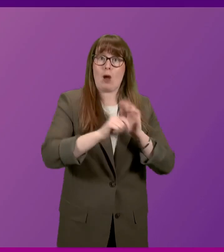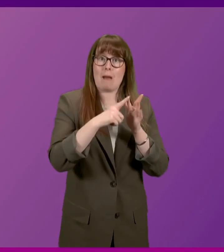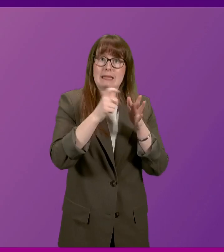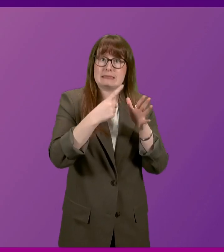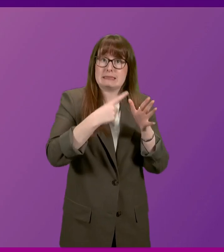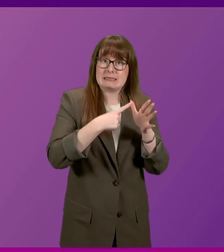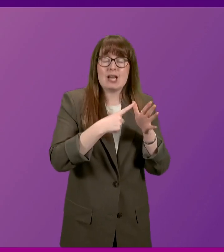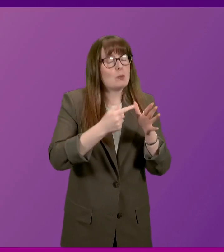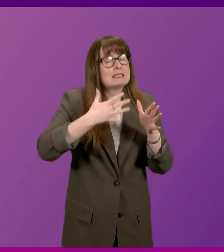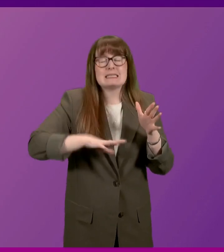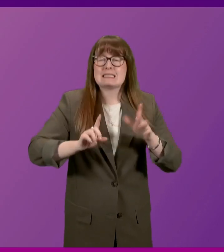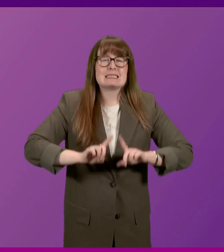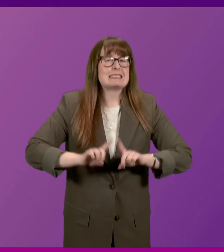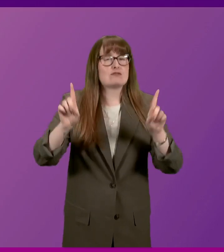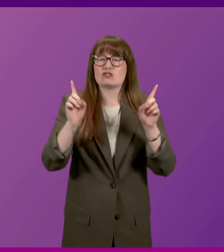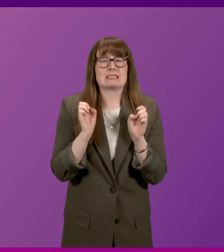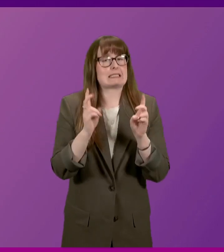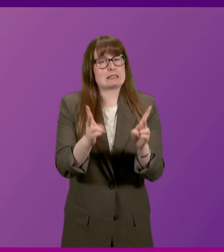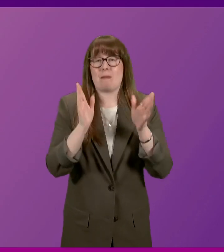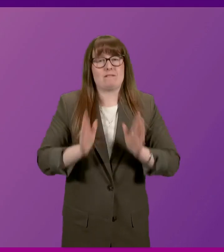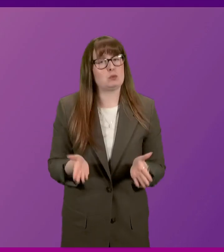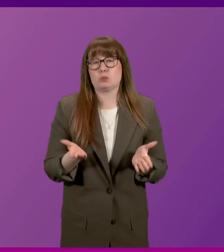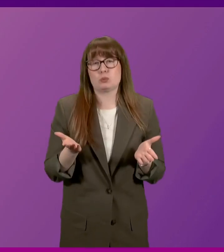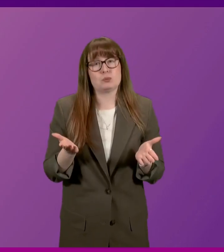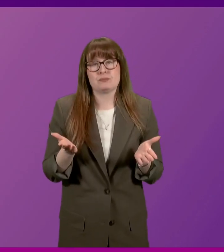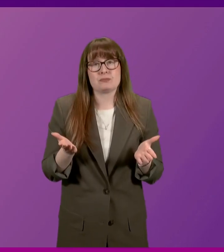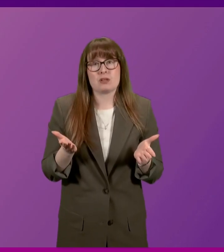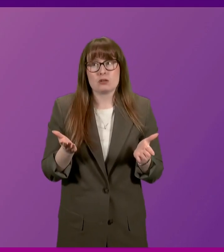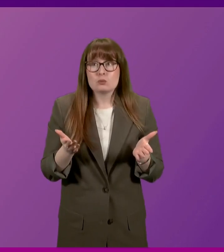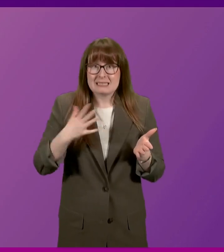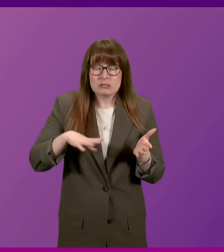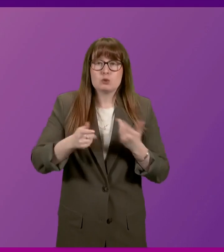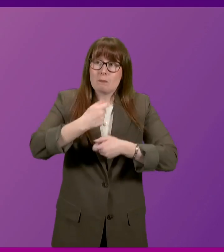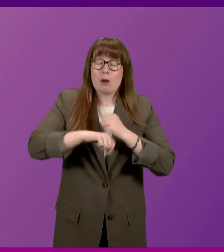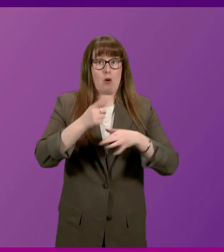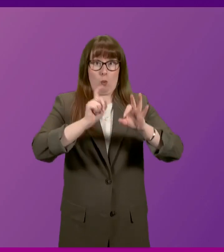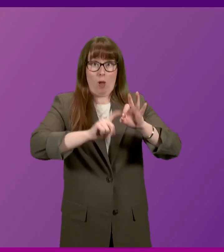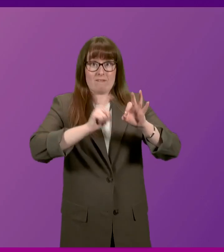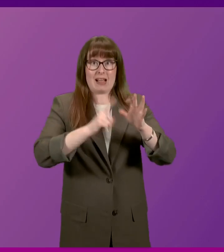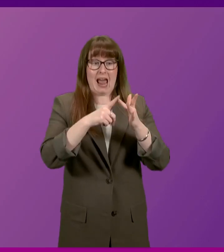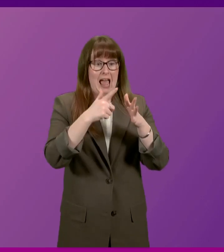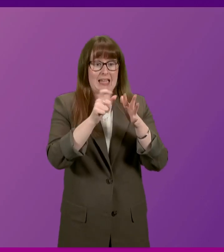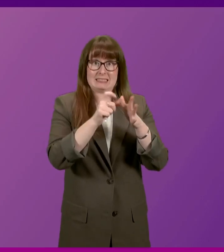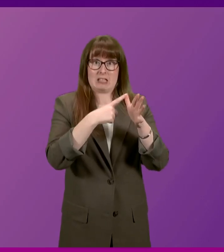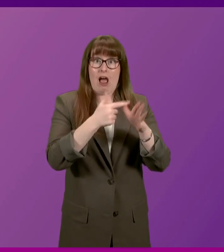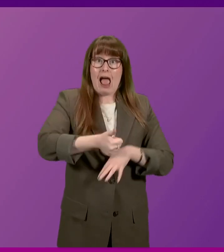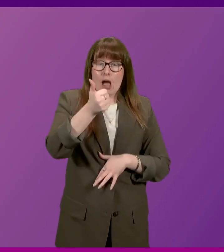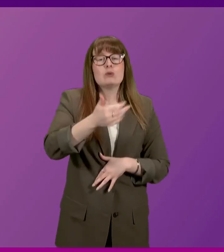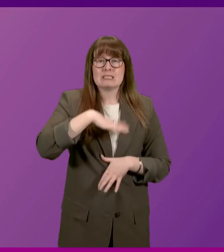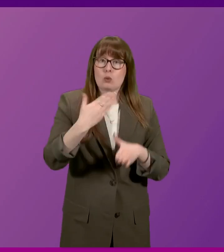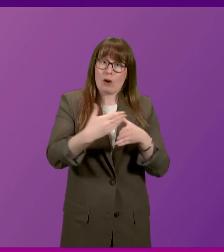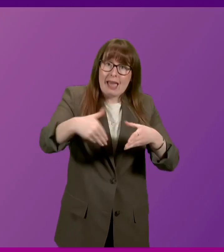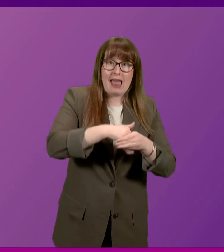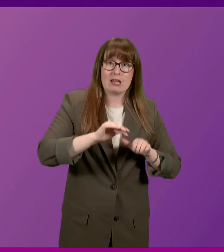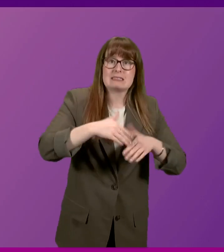a whole different kind of system. Because to actually become a qualified IDA, one has to already be working in a service